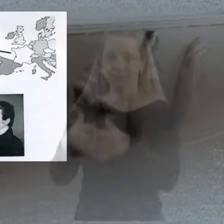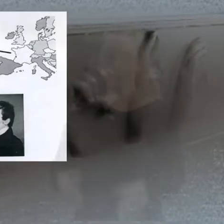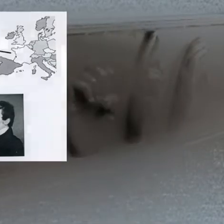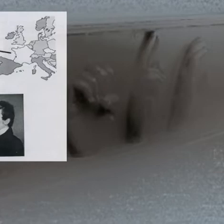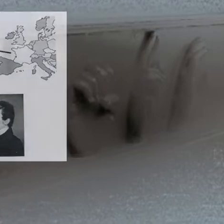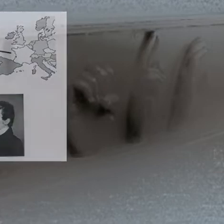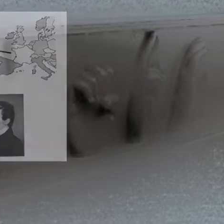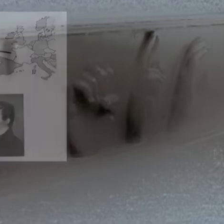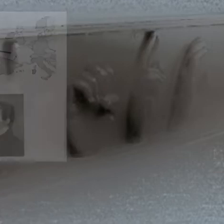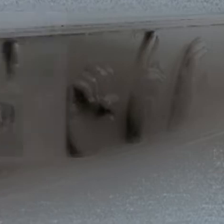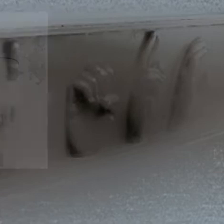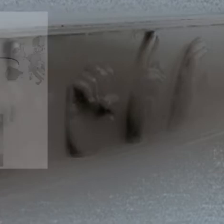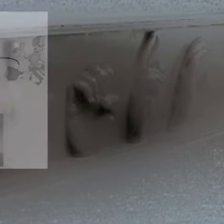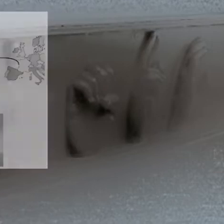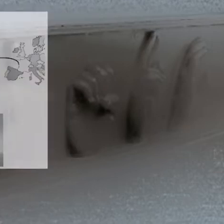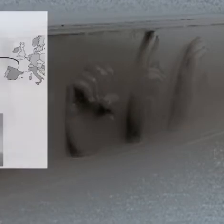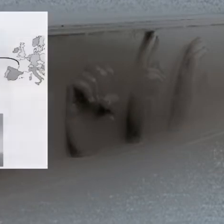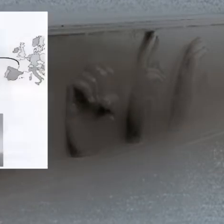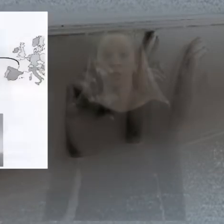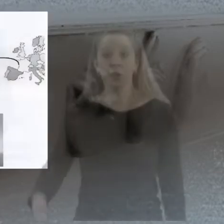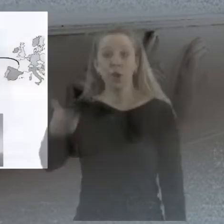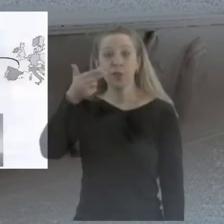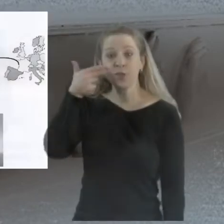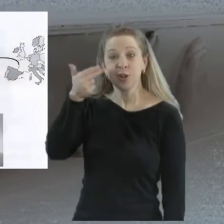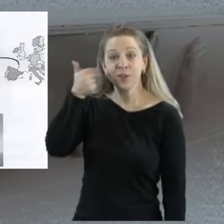Claire was 28 years old.